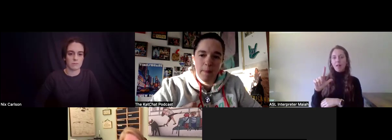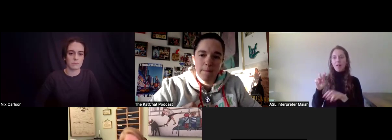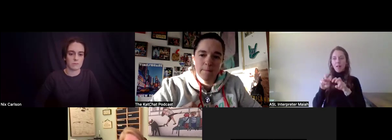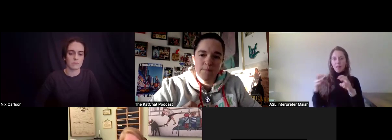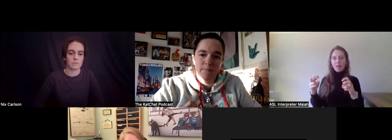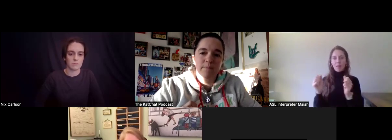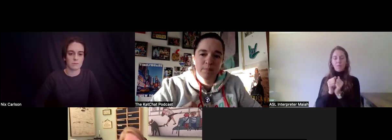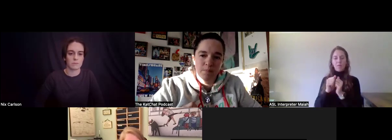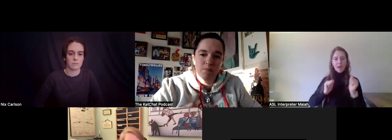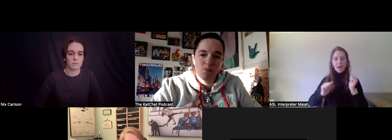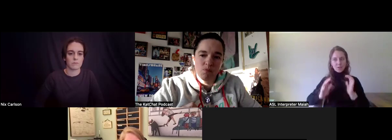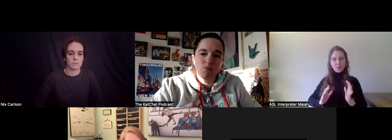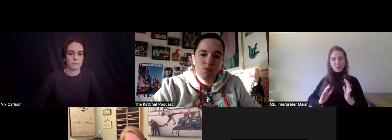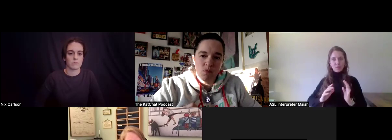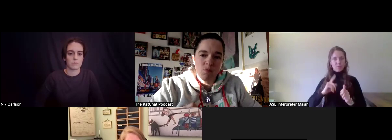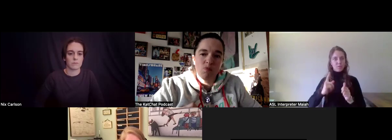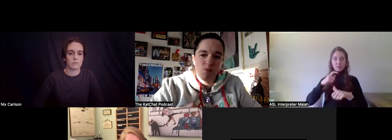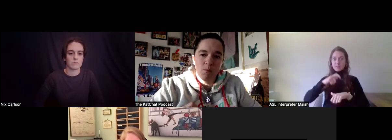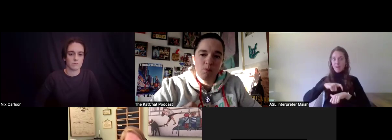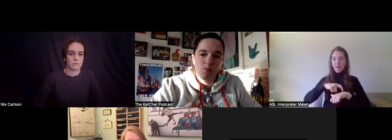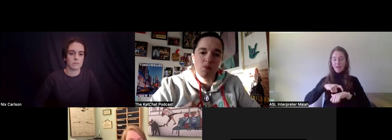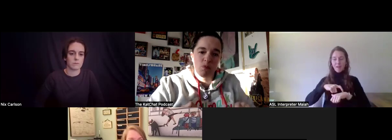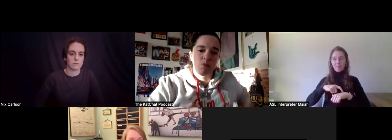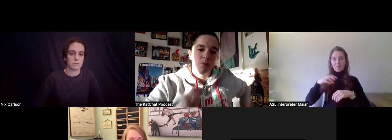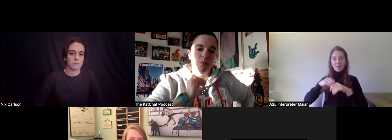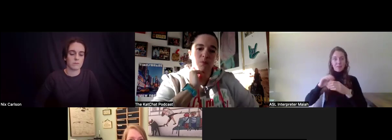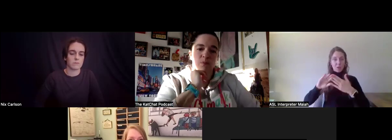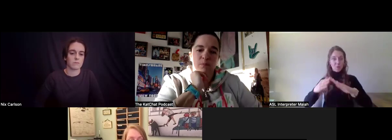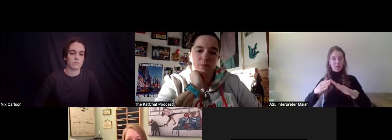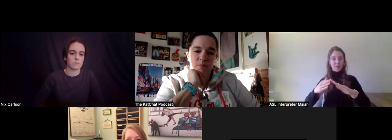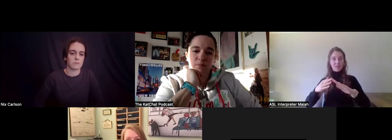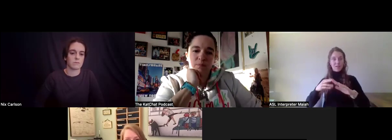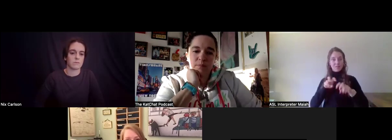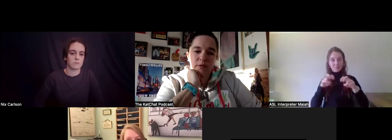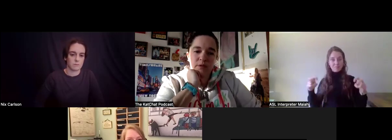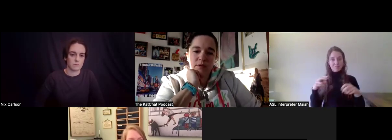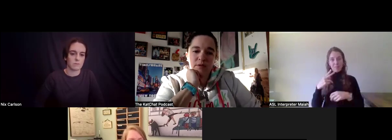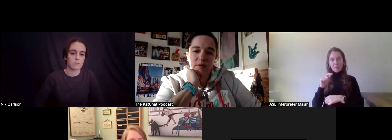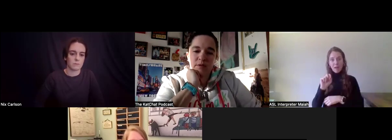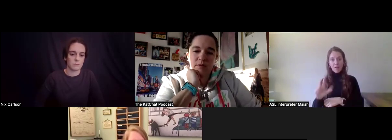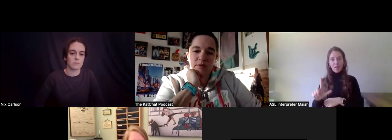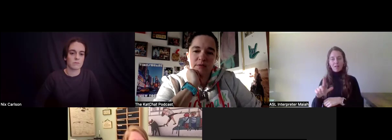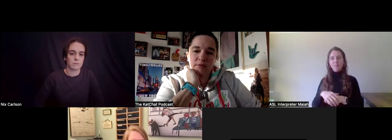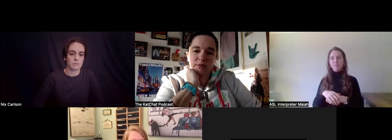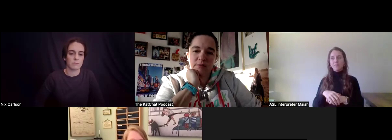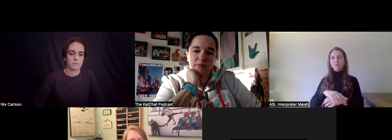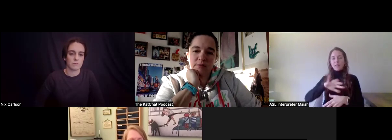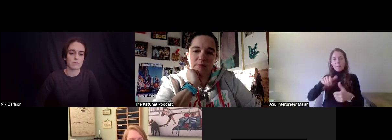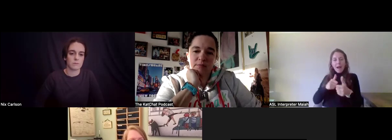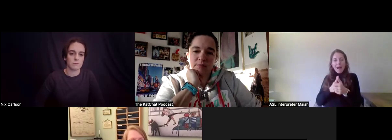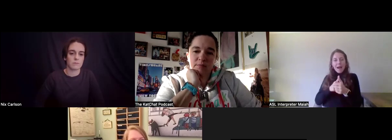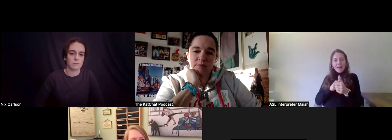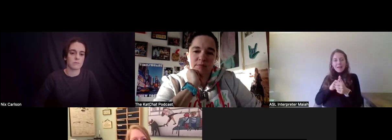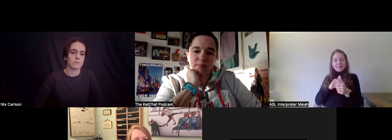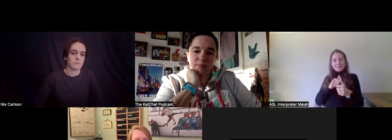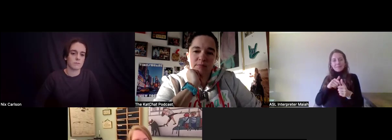the actors have done something like this in the community. Um, the behind the scenes and the